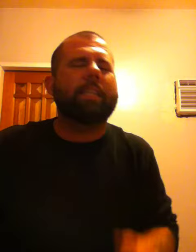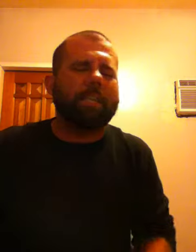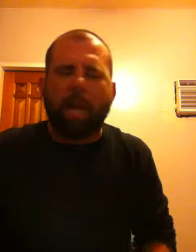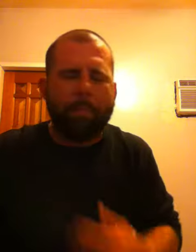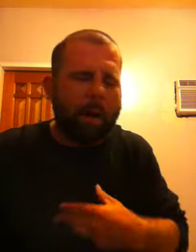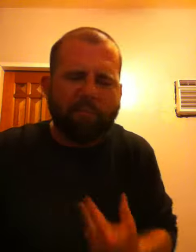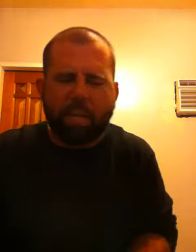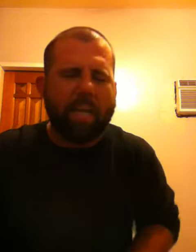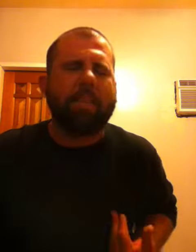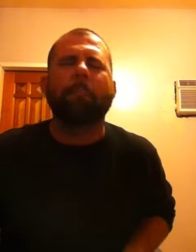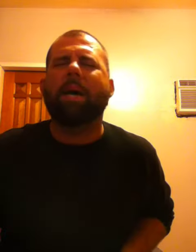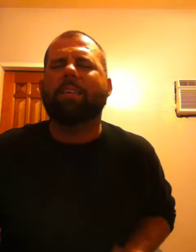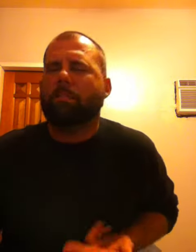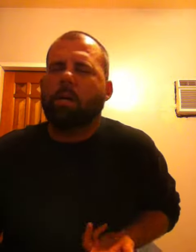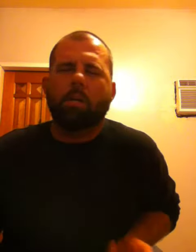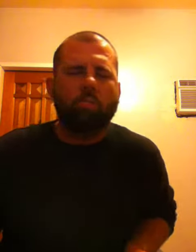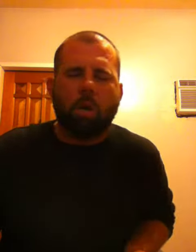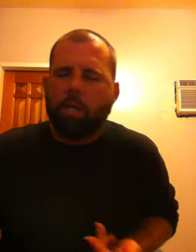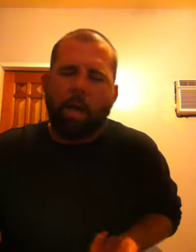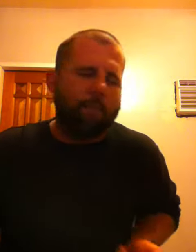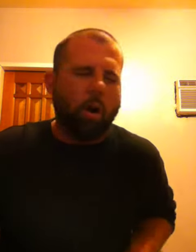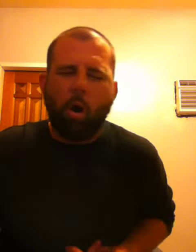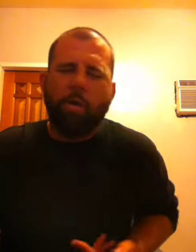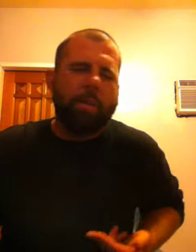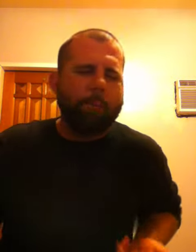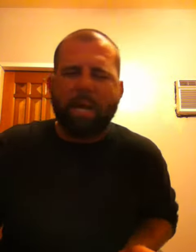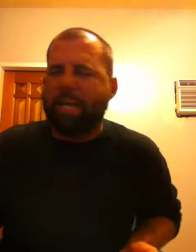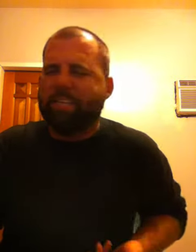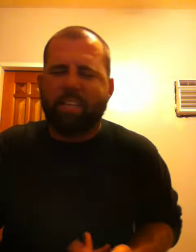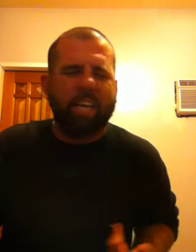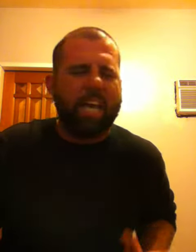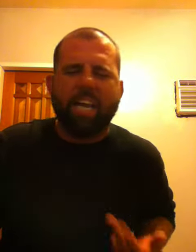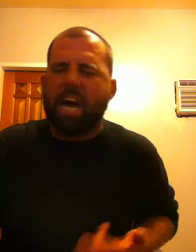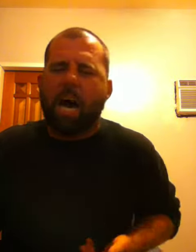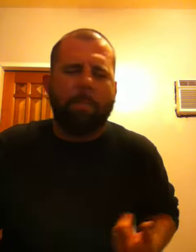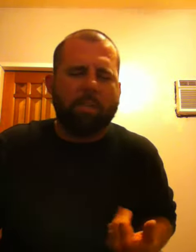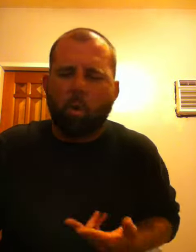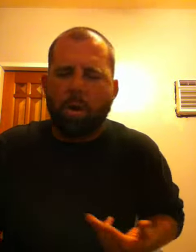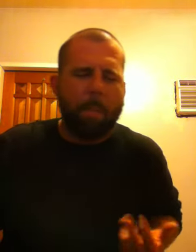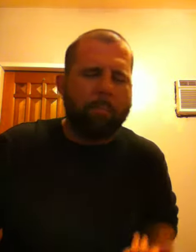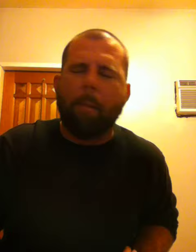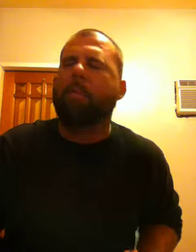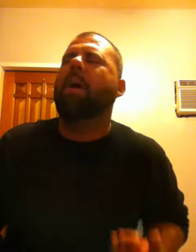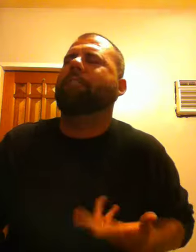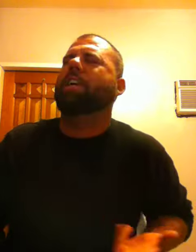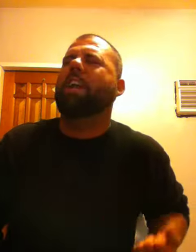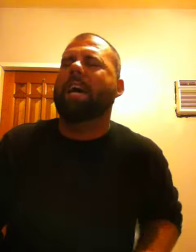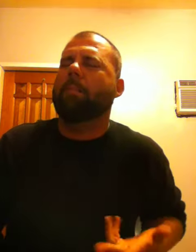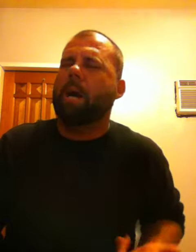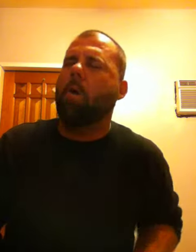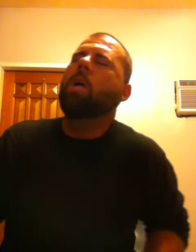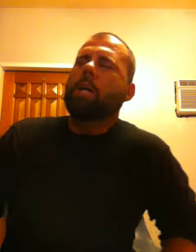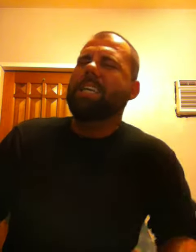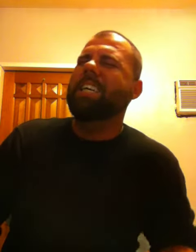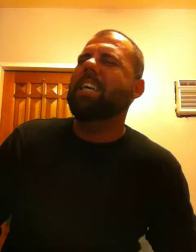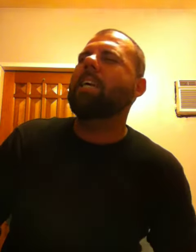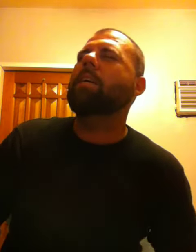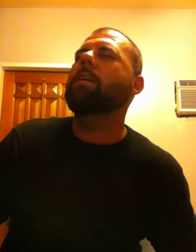like that chopper I feel like the massive murder Bro, you ever heard of the man Singin' in the house Been doin' it proper I feel like I'm gon' Hee-hee-hee